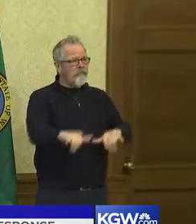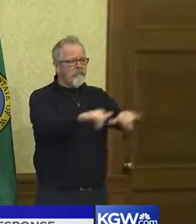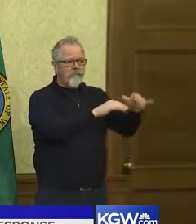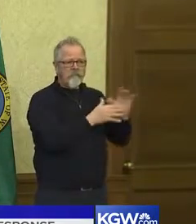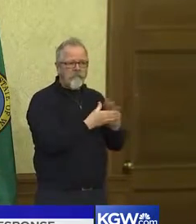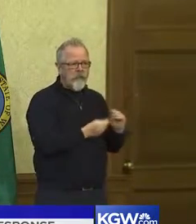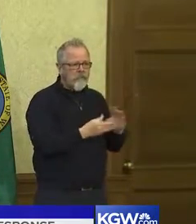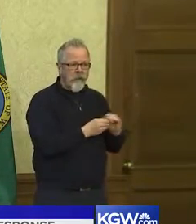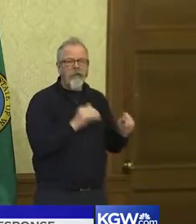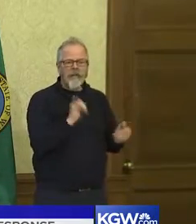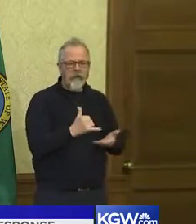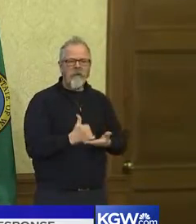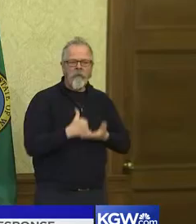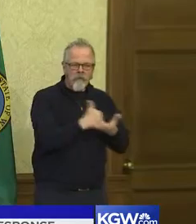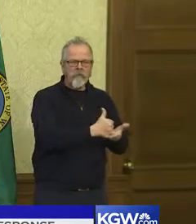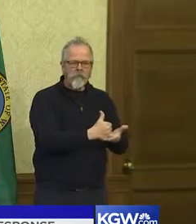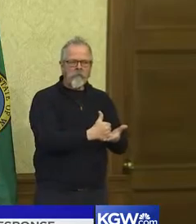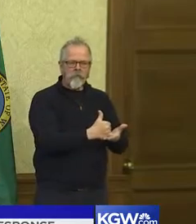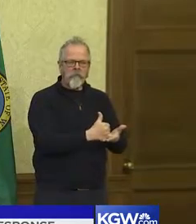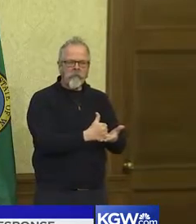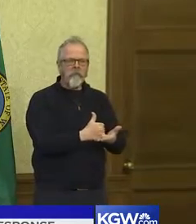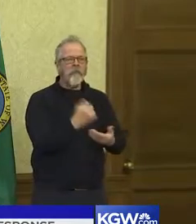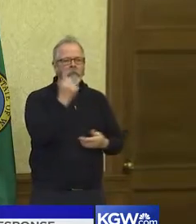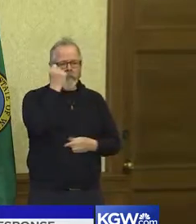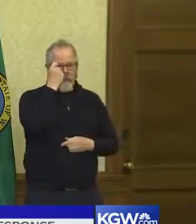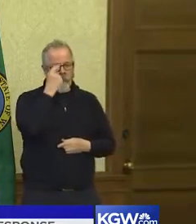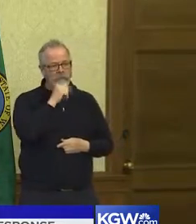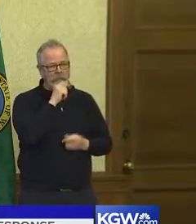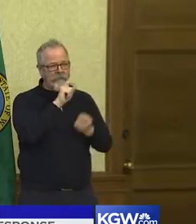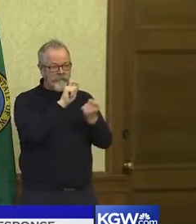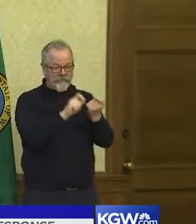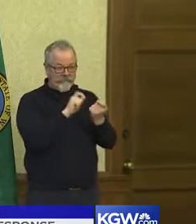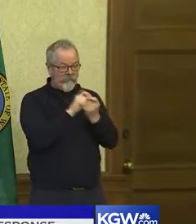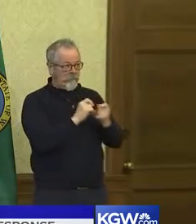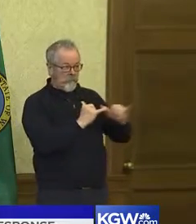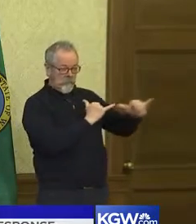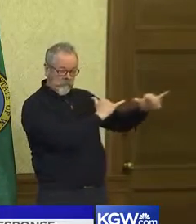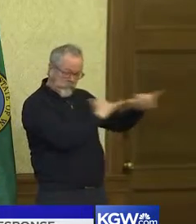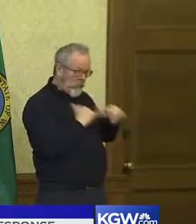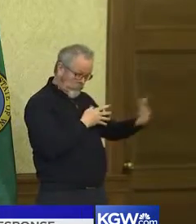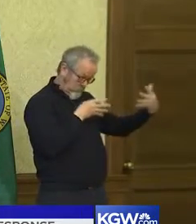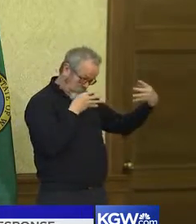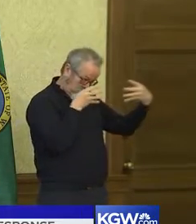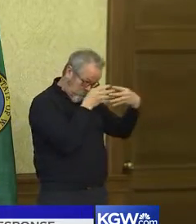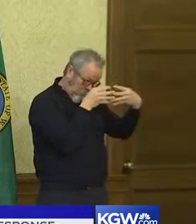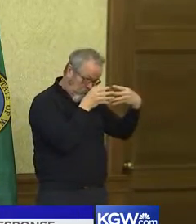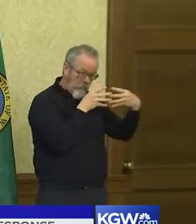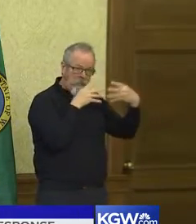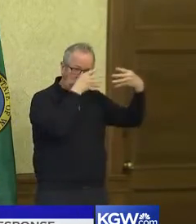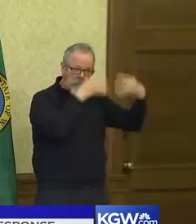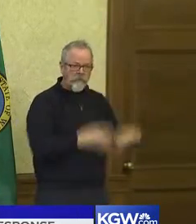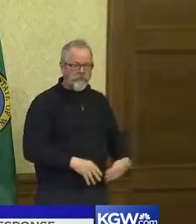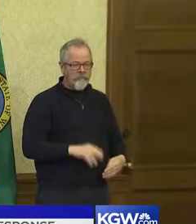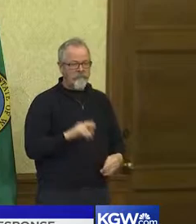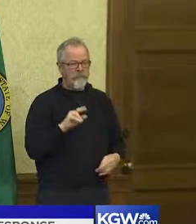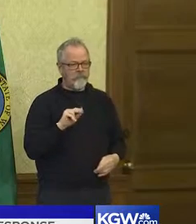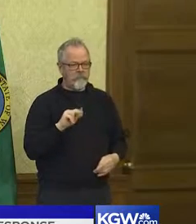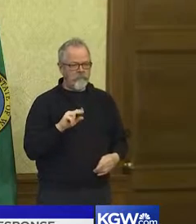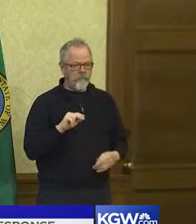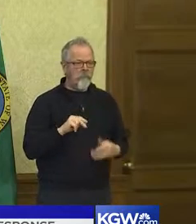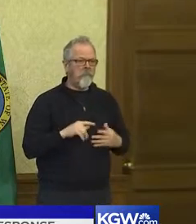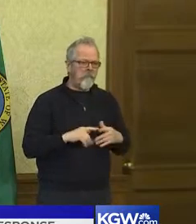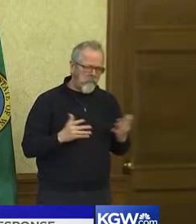on this, as I pointed out. As I understand some of these guidelines, they could result, if we follow them to